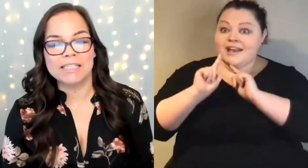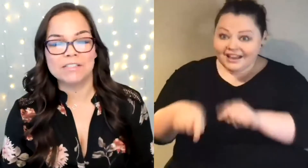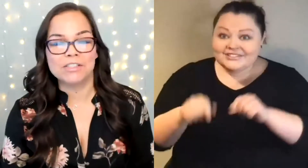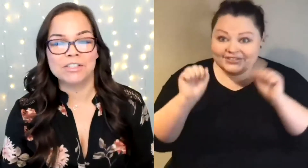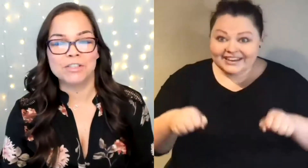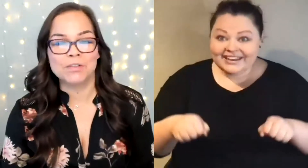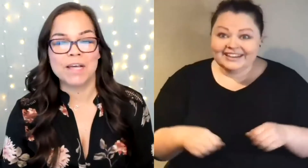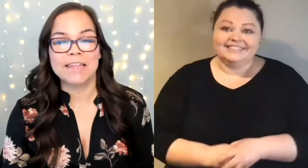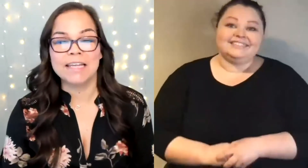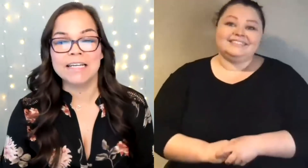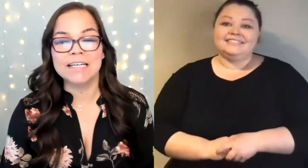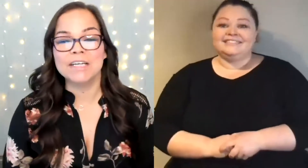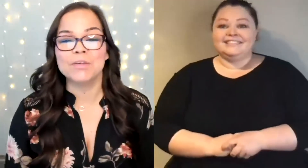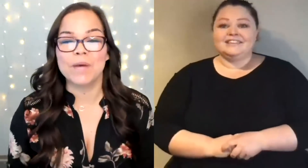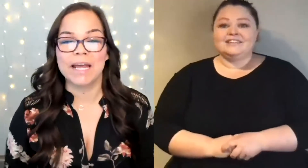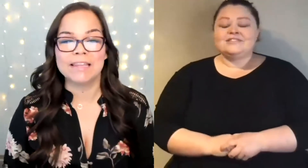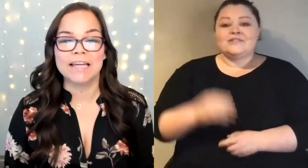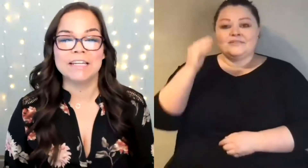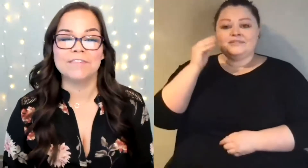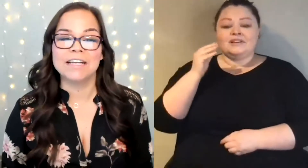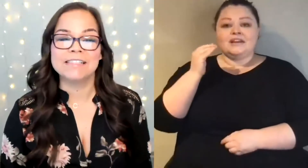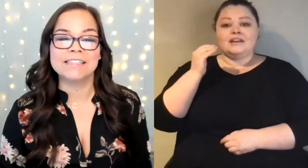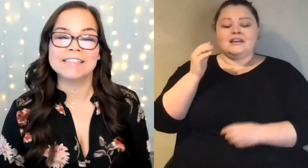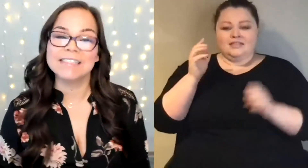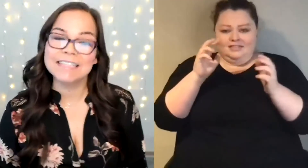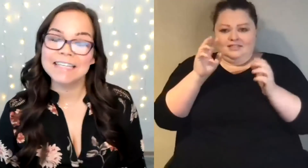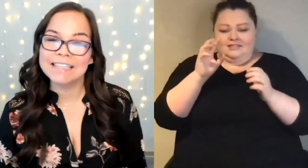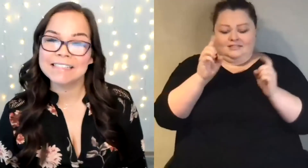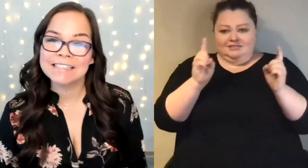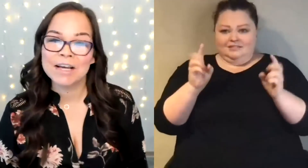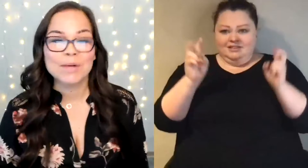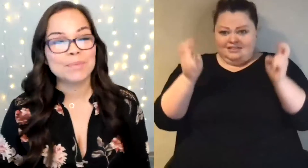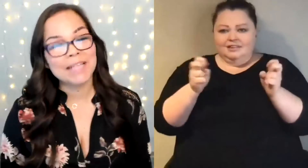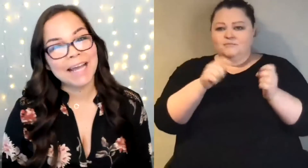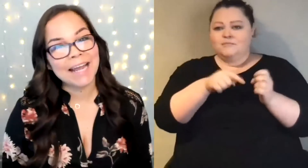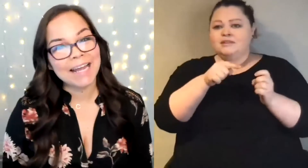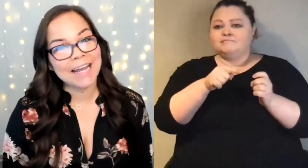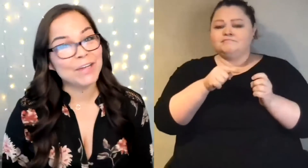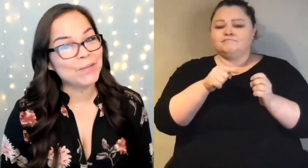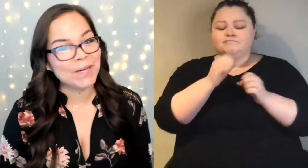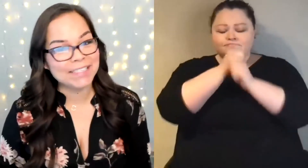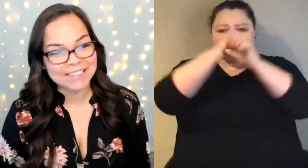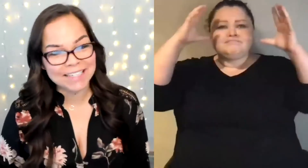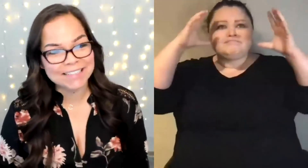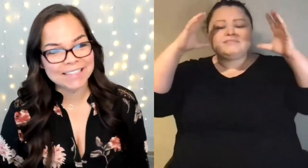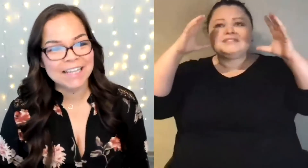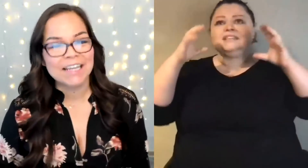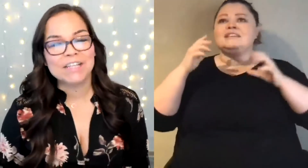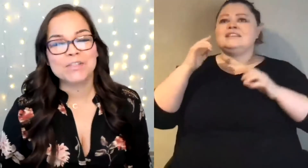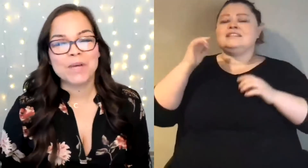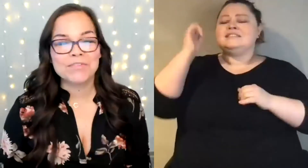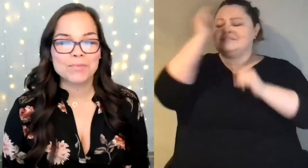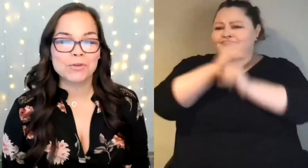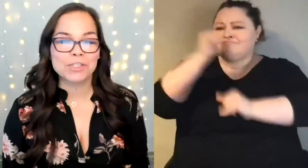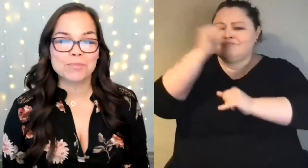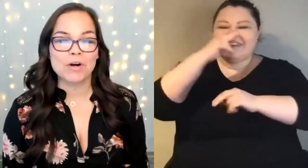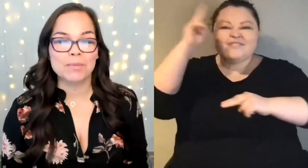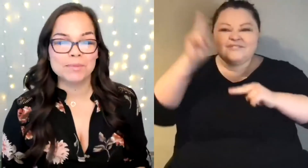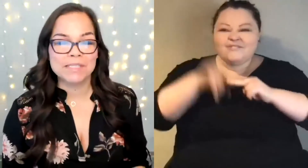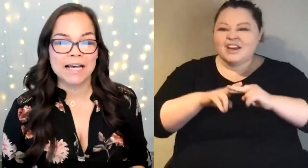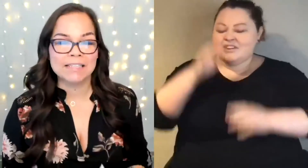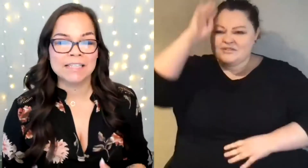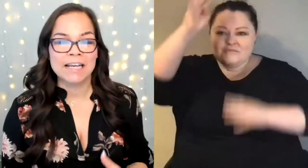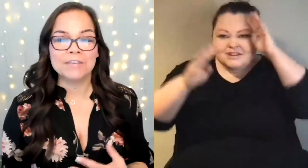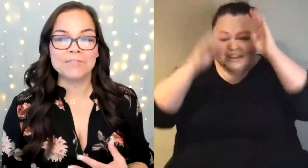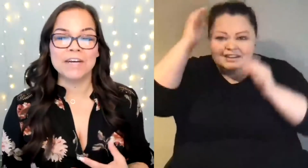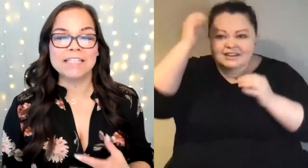divergent is to think in a way that invites silliness, play, and new ideas. It's a way of approaching